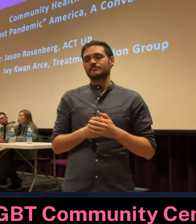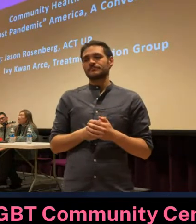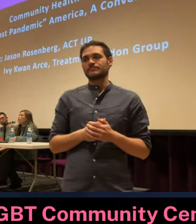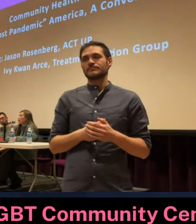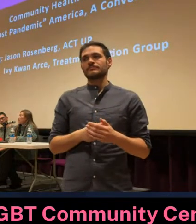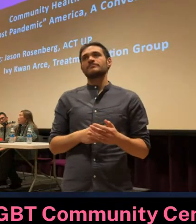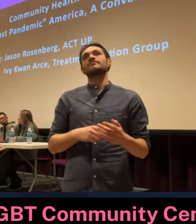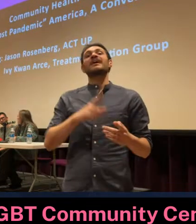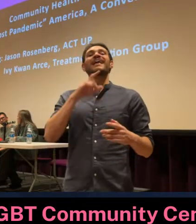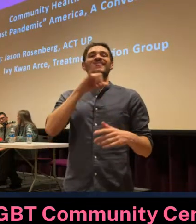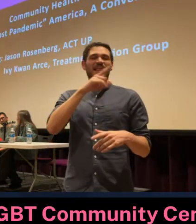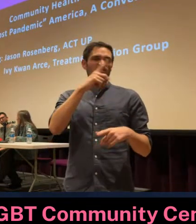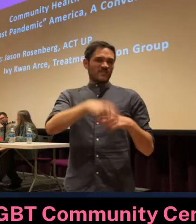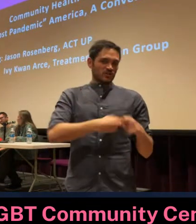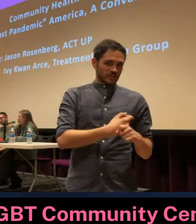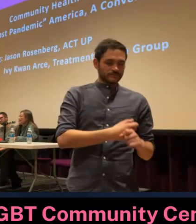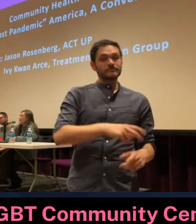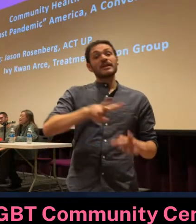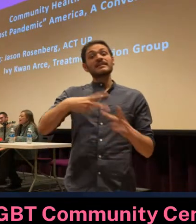monkeypox.